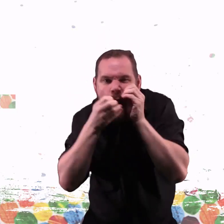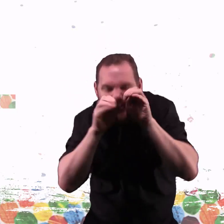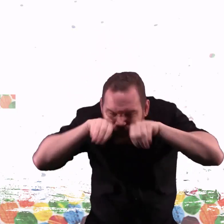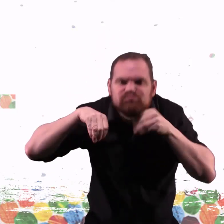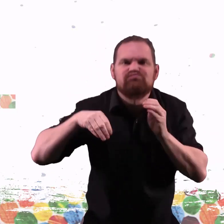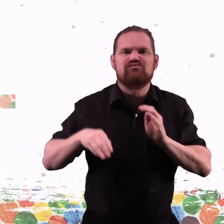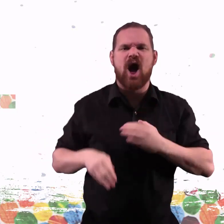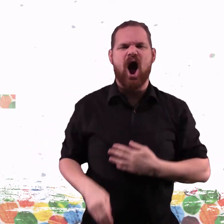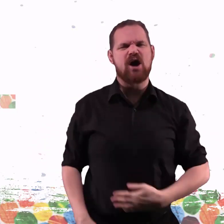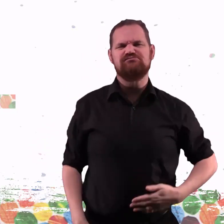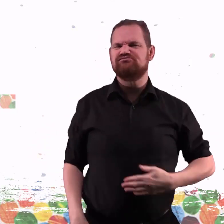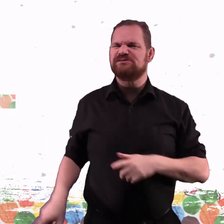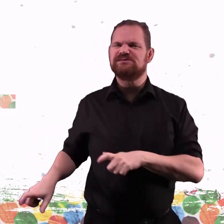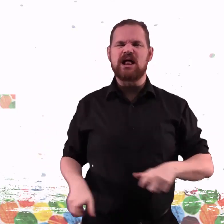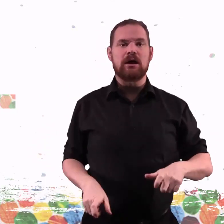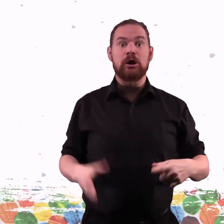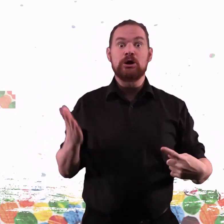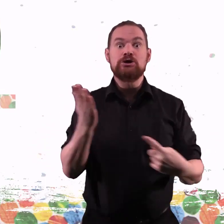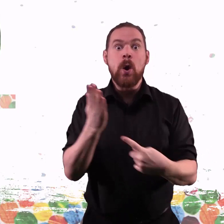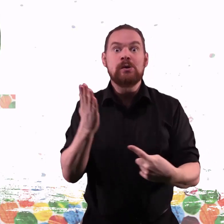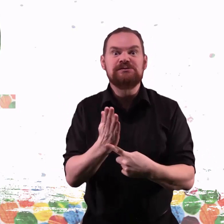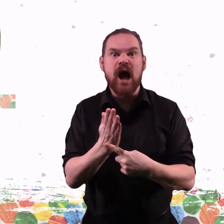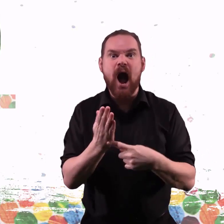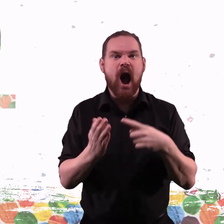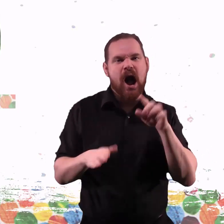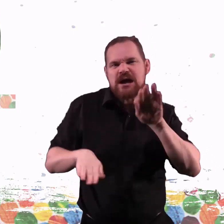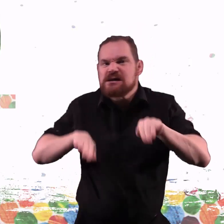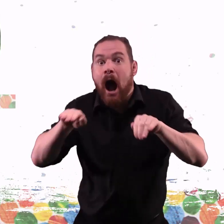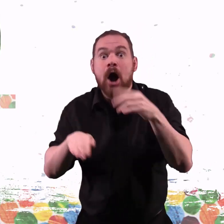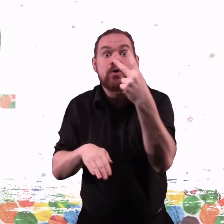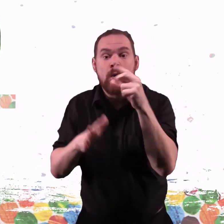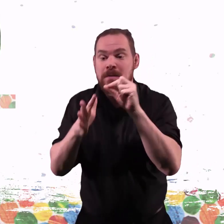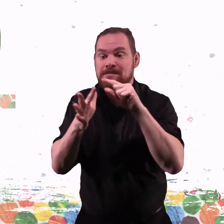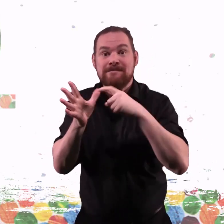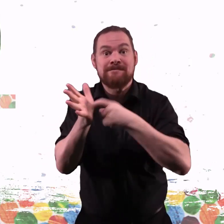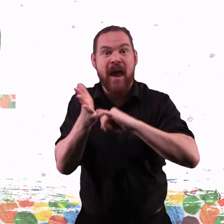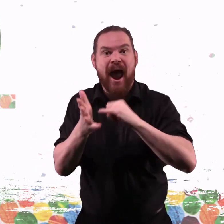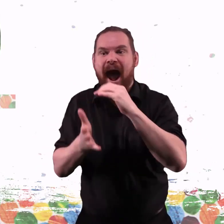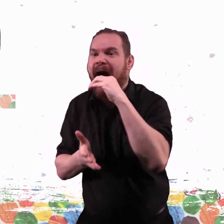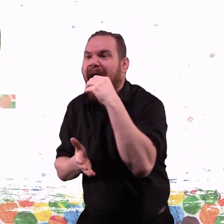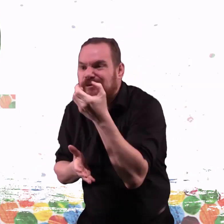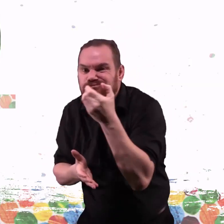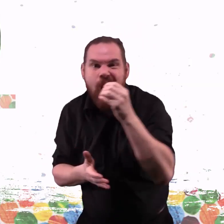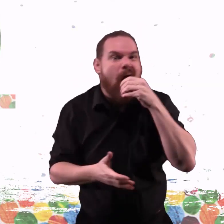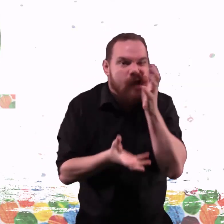apple, but he was still hungry. On Tuesday, he ate two pears. Om,